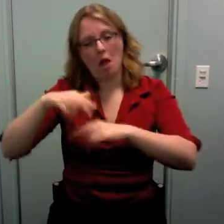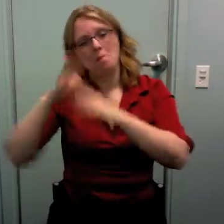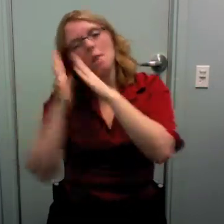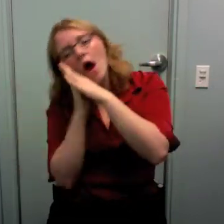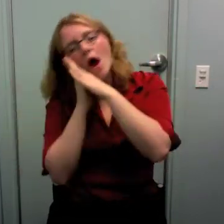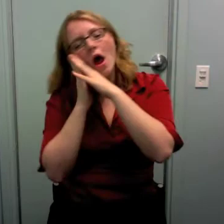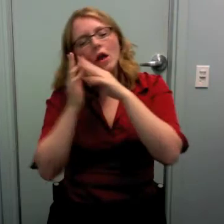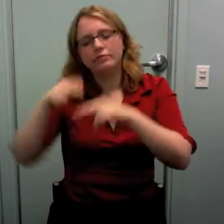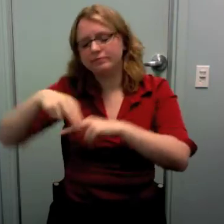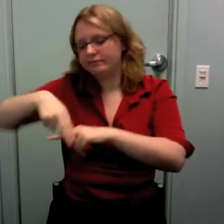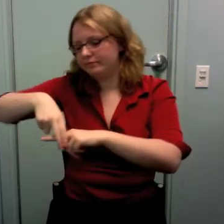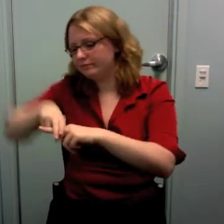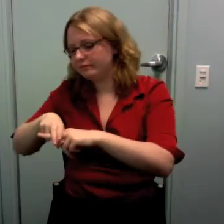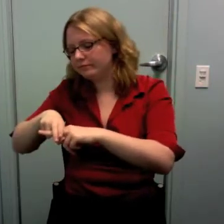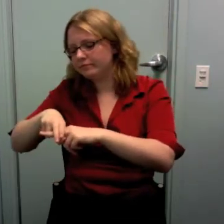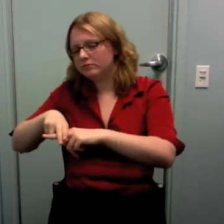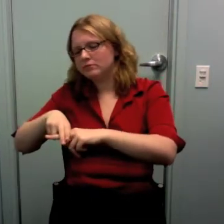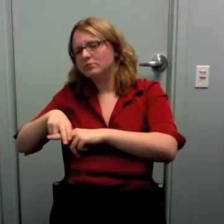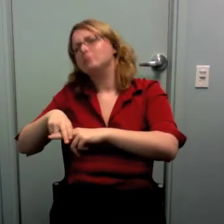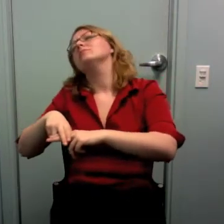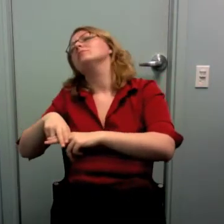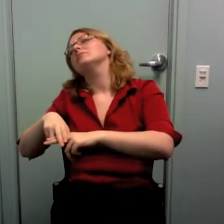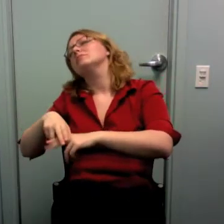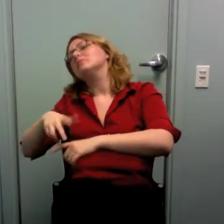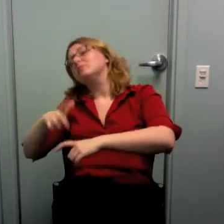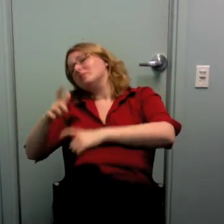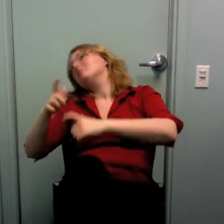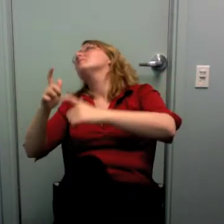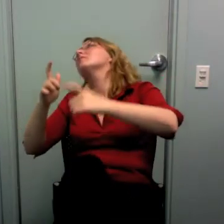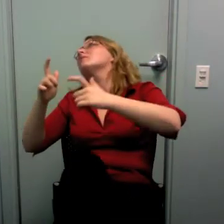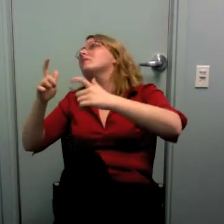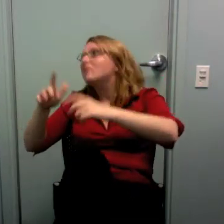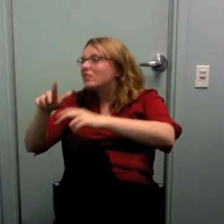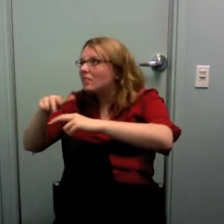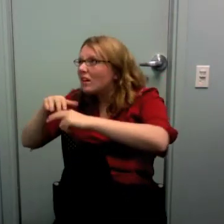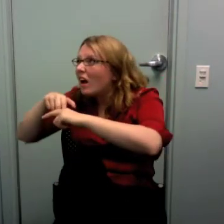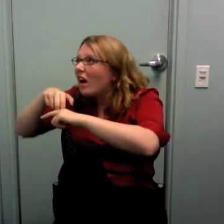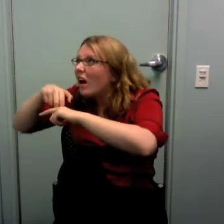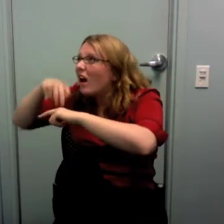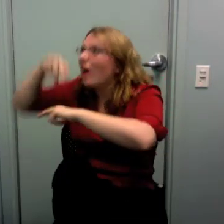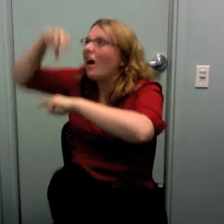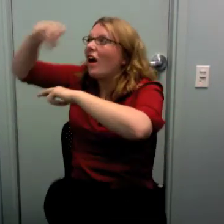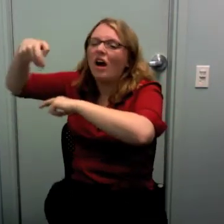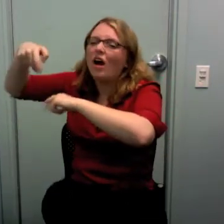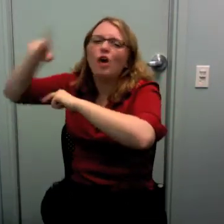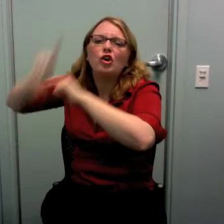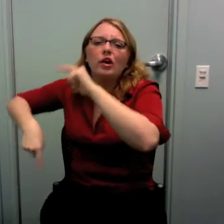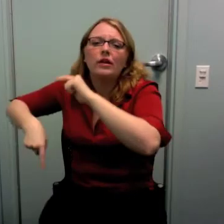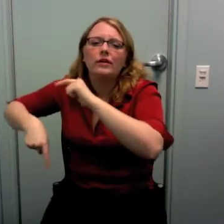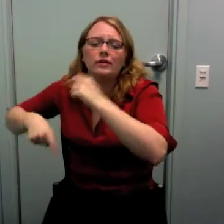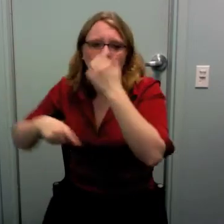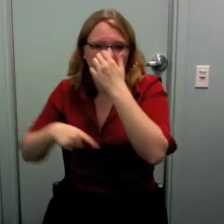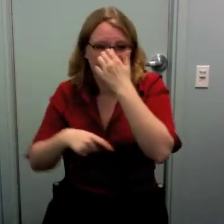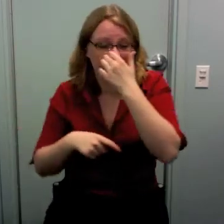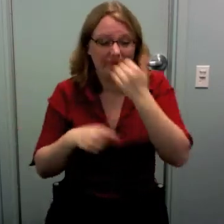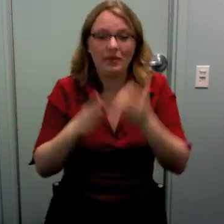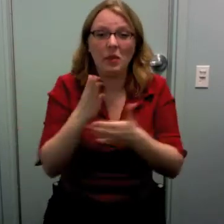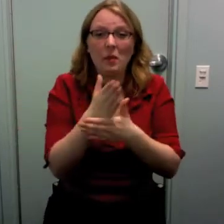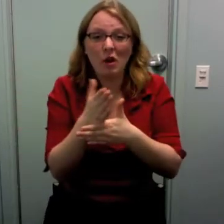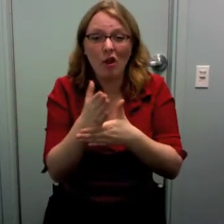head for her. And next she lay down upon the bed of the middle bear, and that was too high at the foot for her.